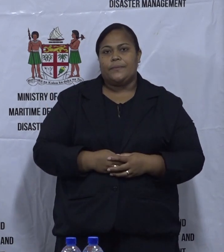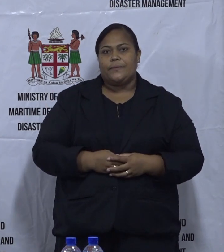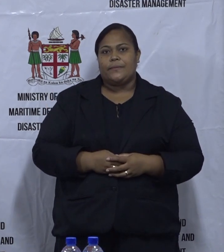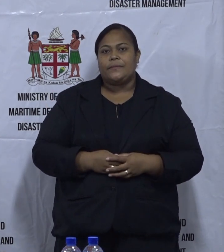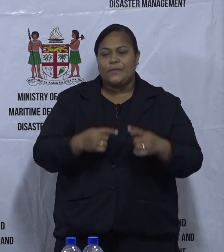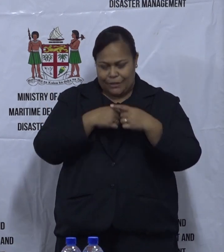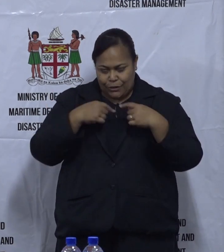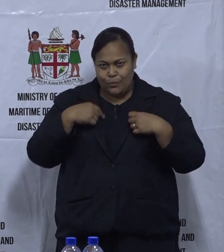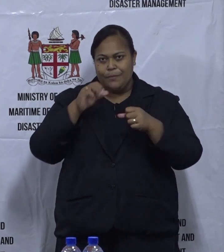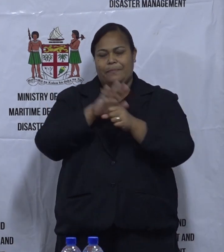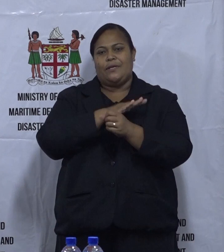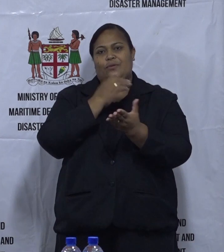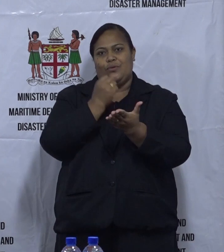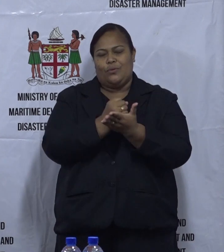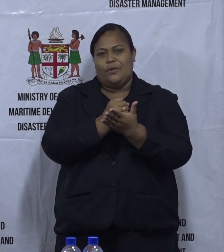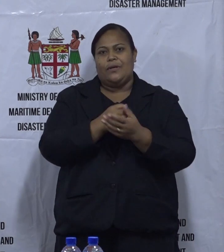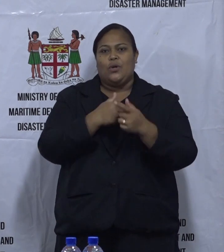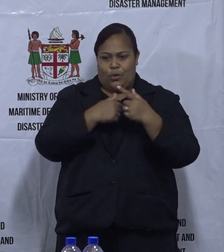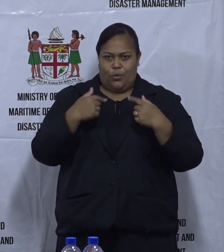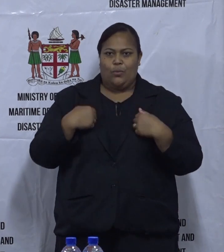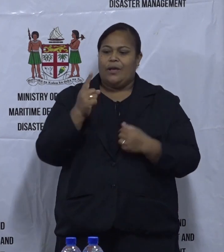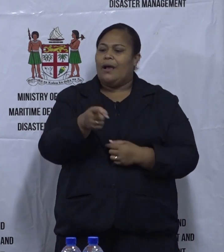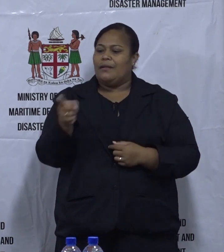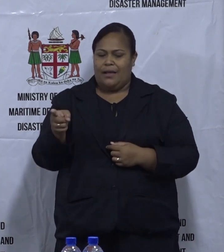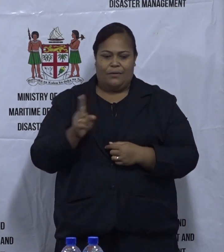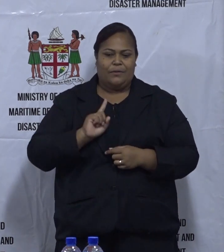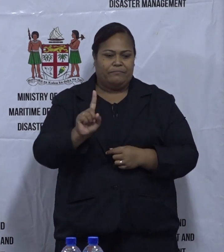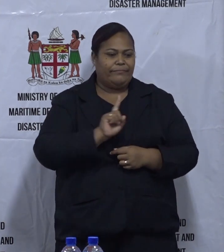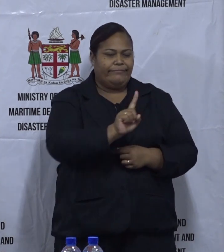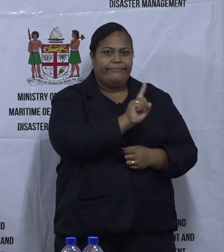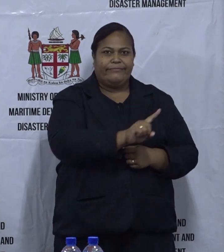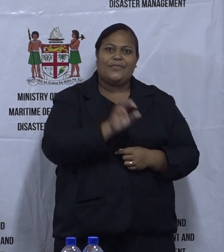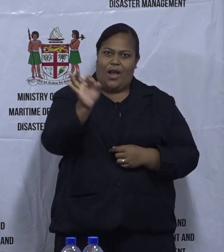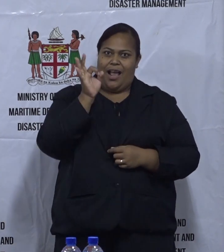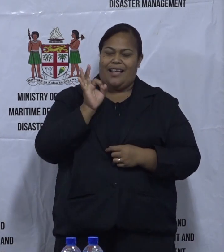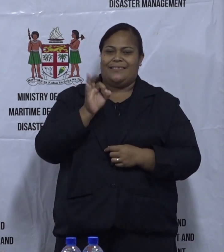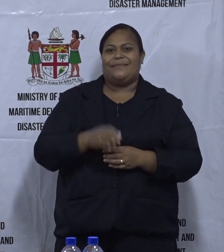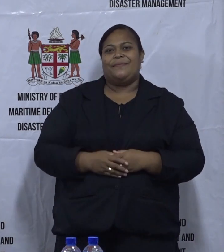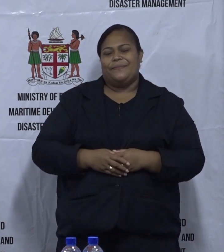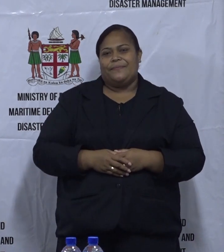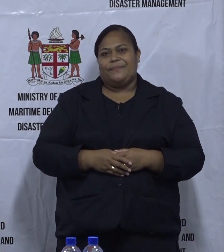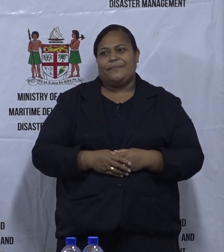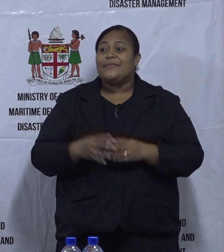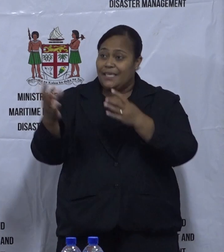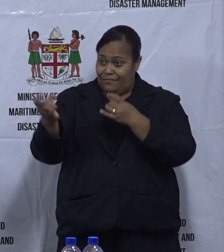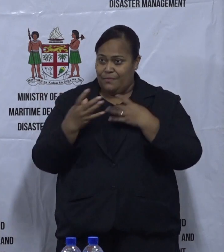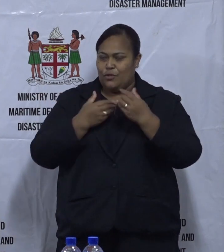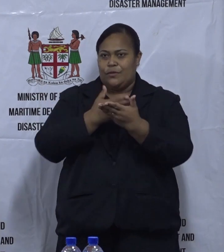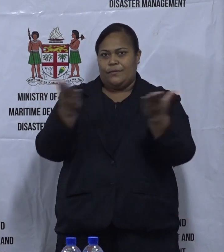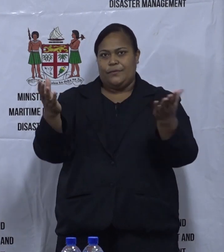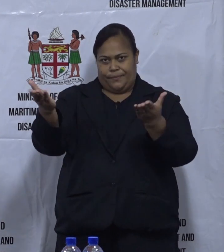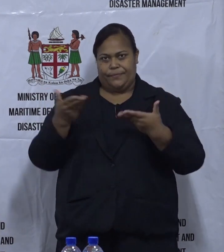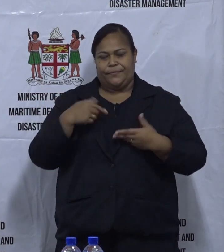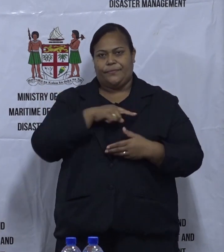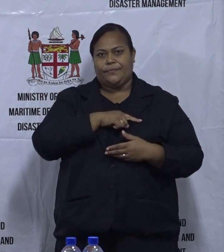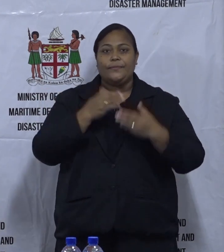will ensure that we attend to those requests and informations that you will provide for us. But